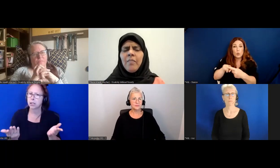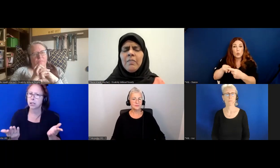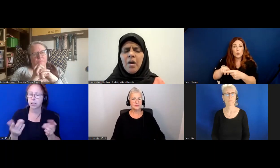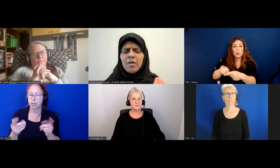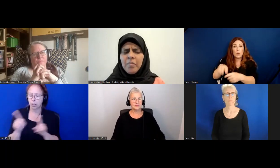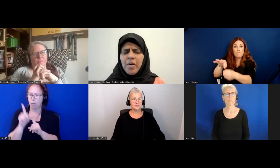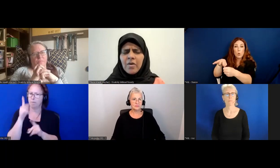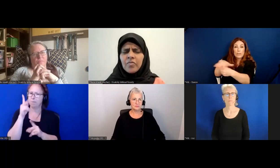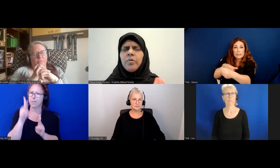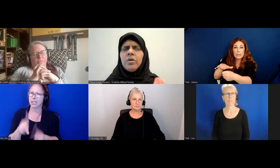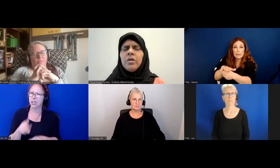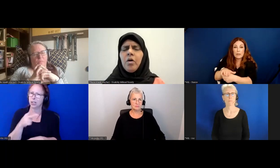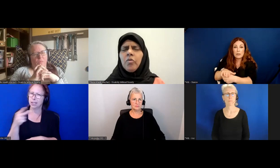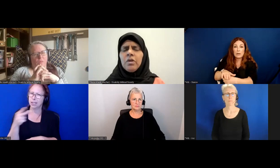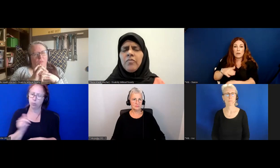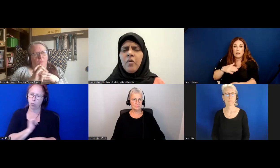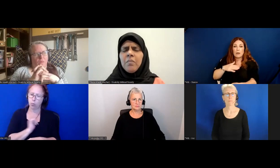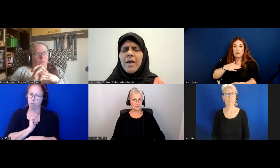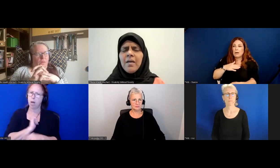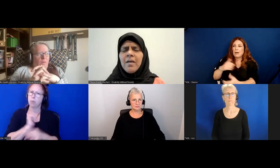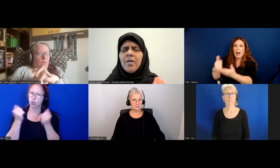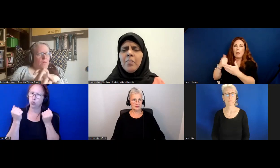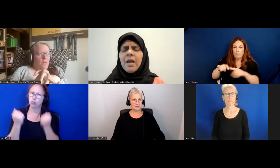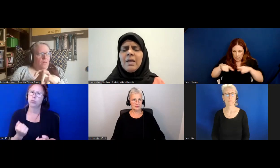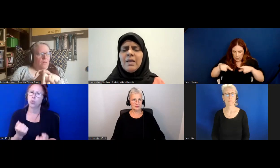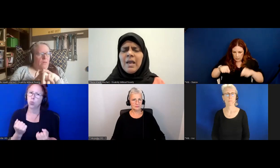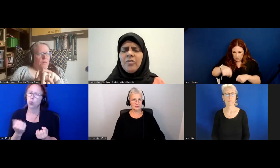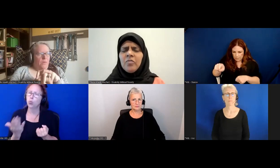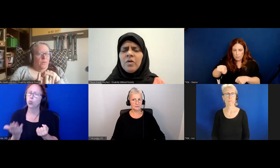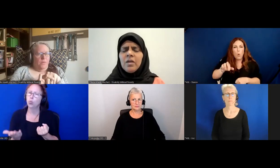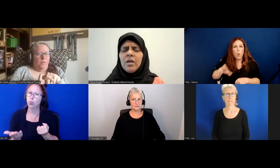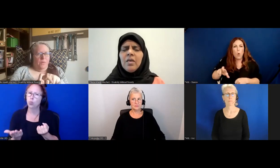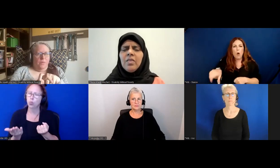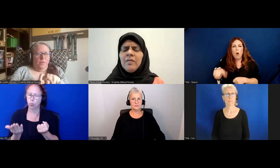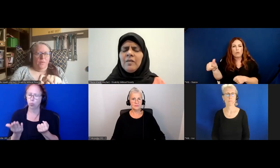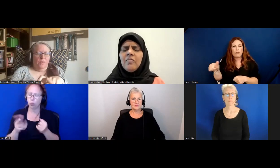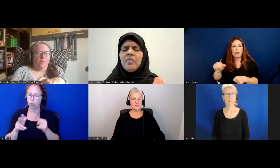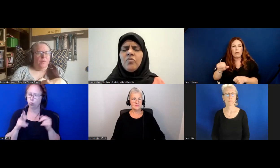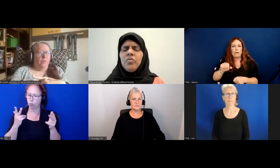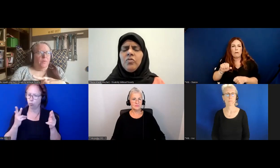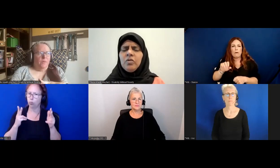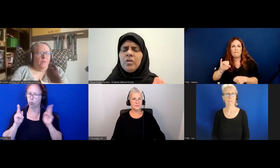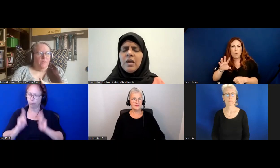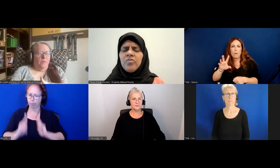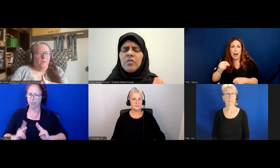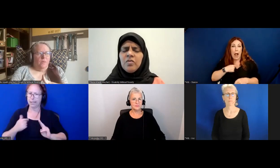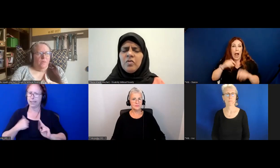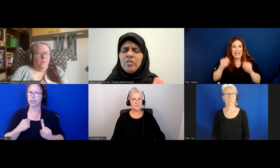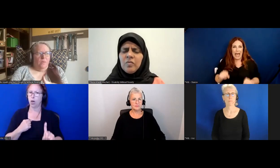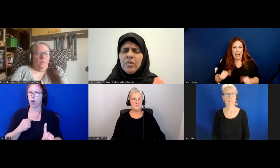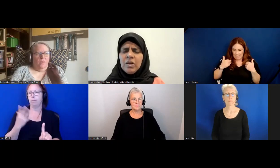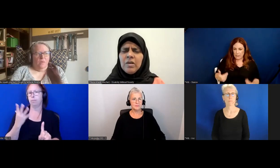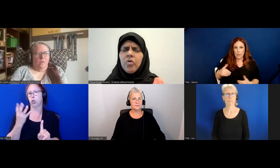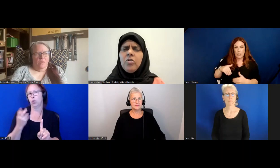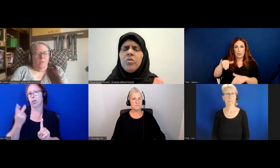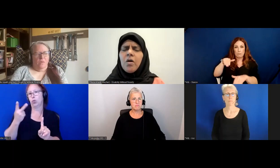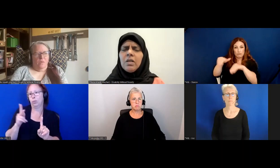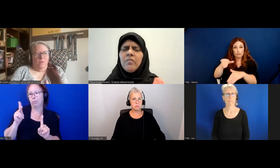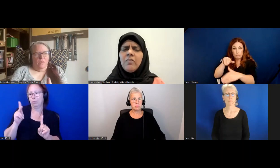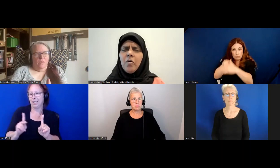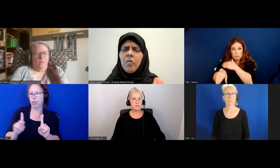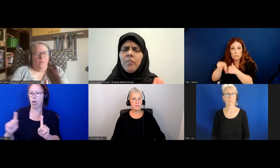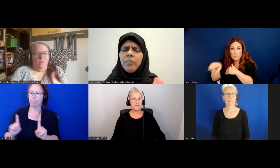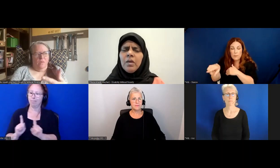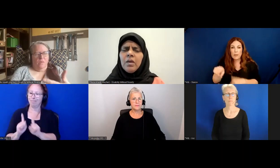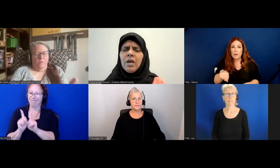okay, help me mark the box or put it in an alternate format, but I can get to it. This individual, due to the nature of the disability, could not